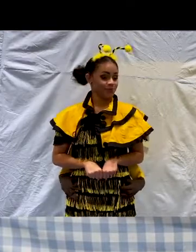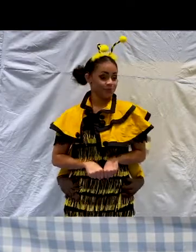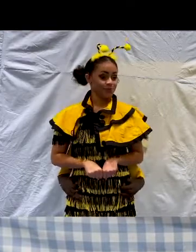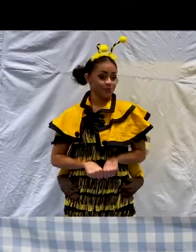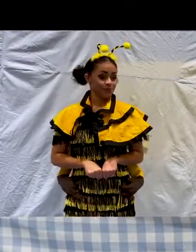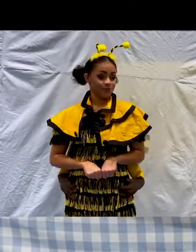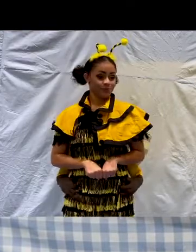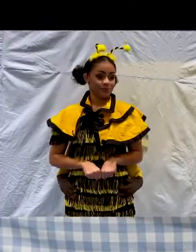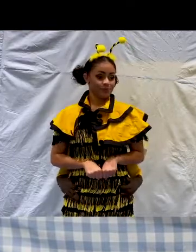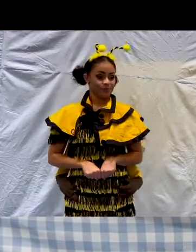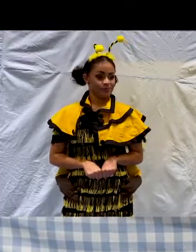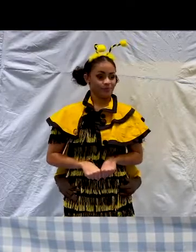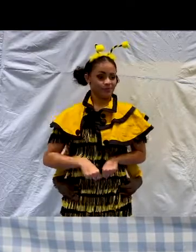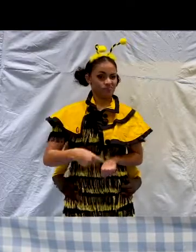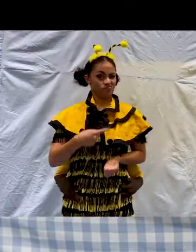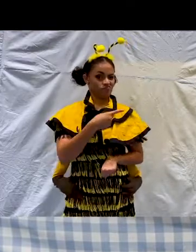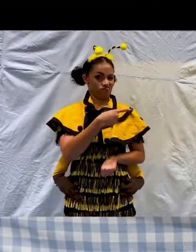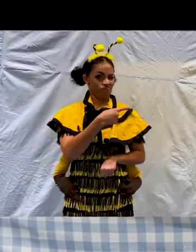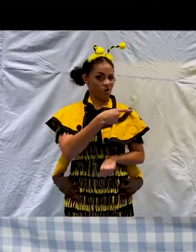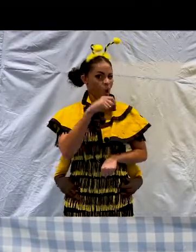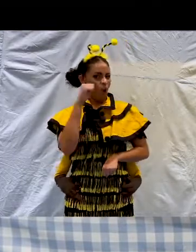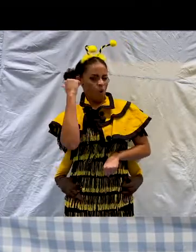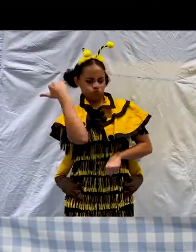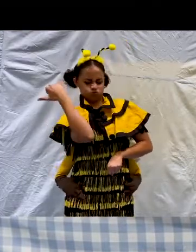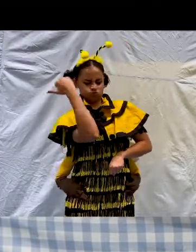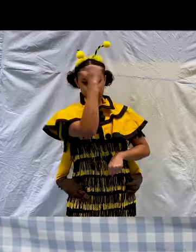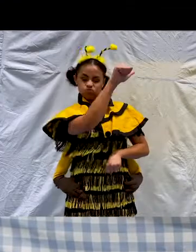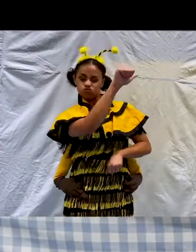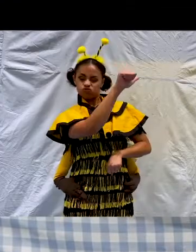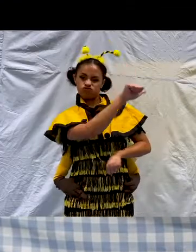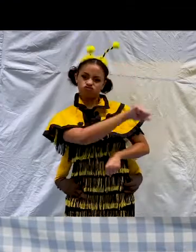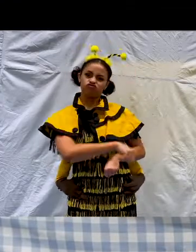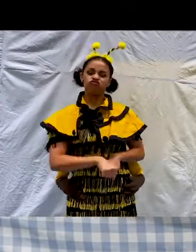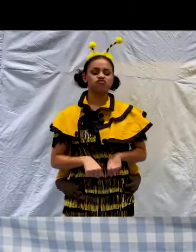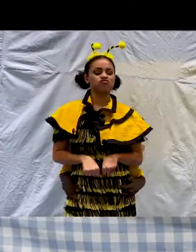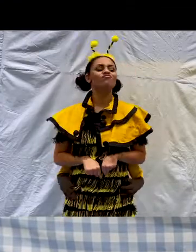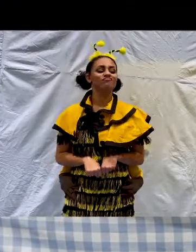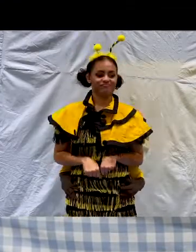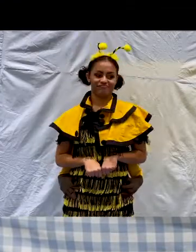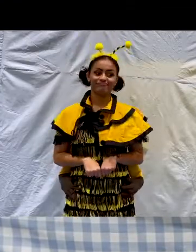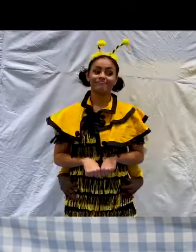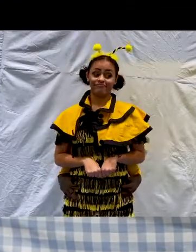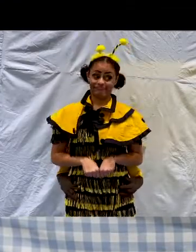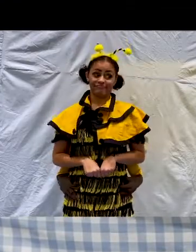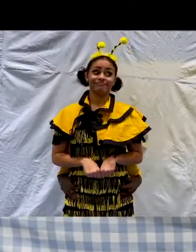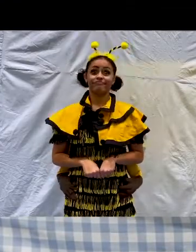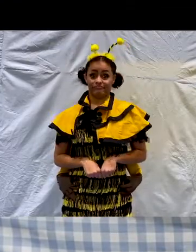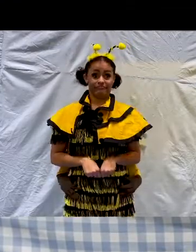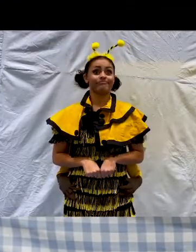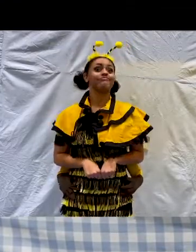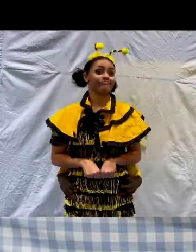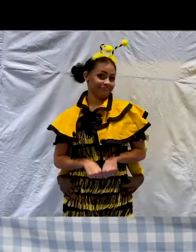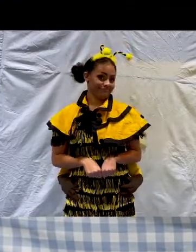ear, and lift your index finger up like your brain is growing with all the knowledge in the